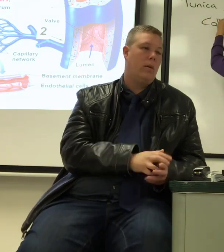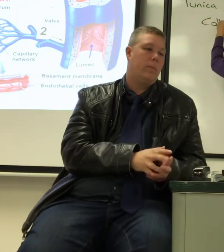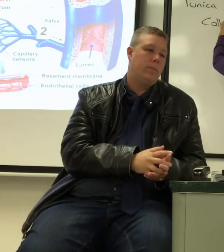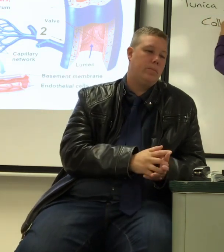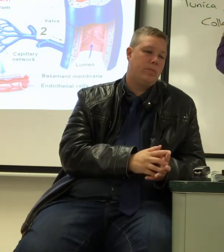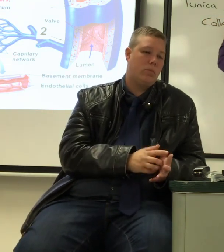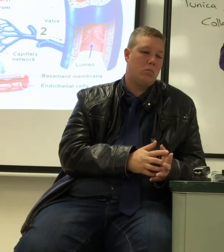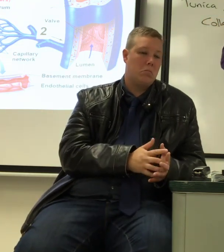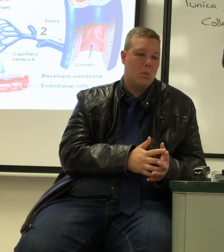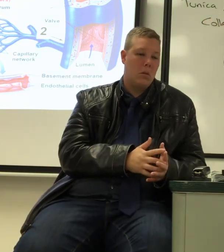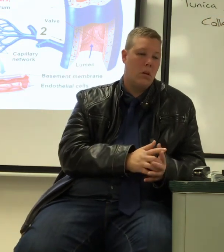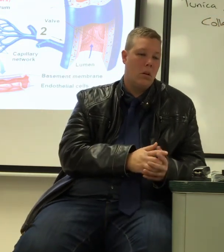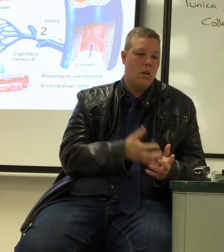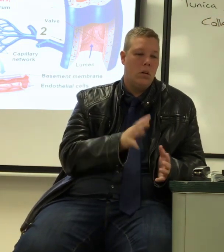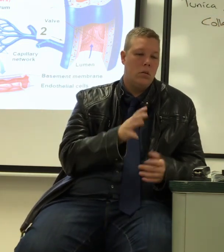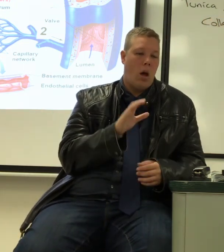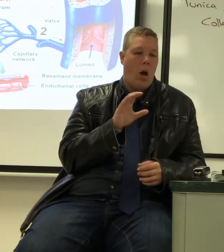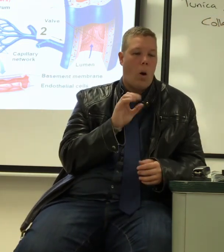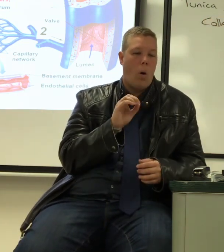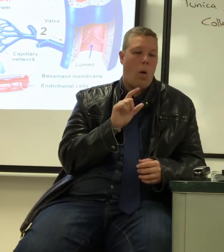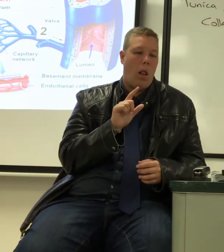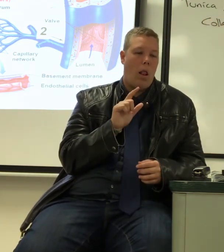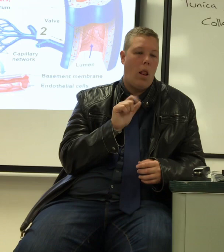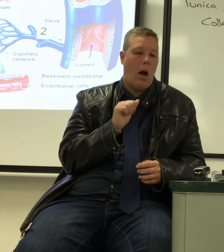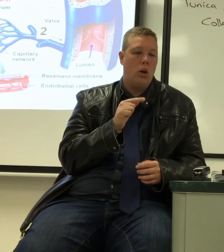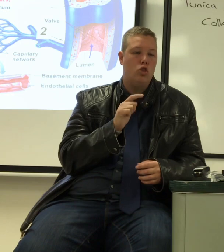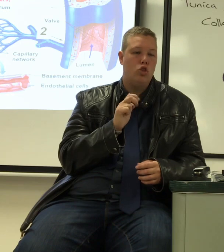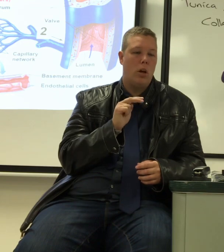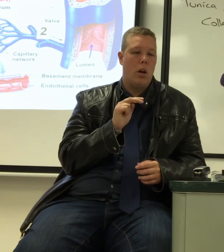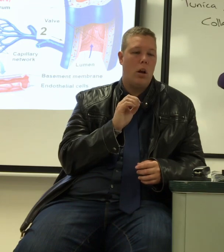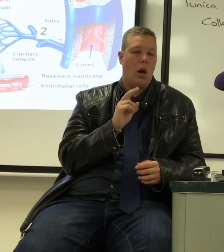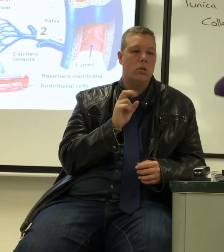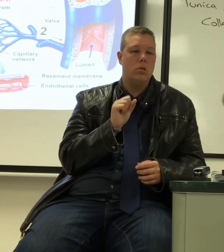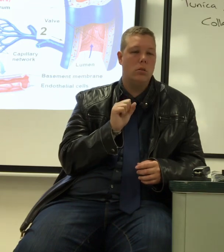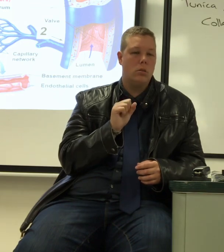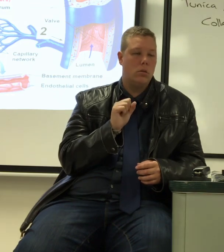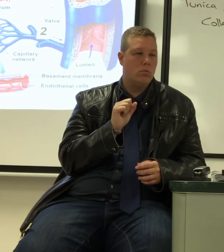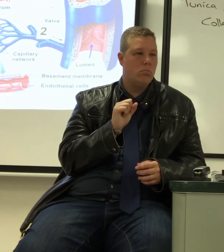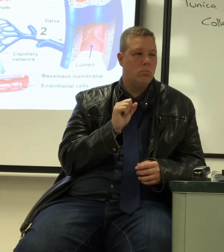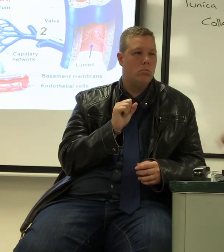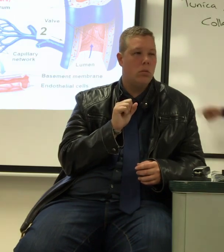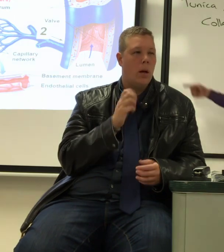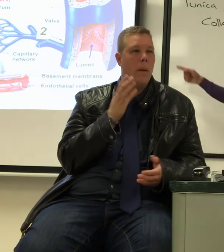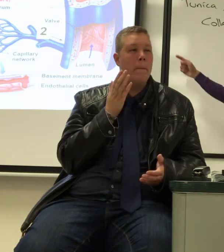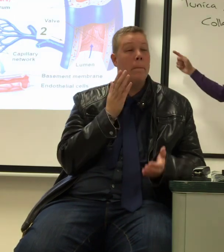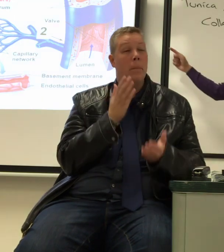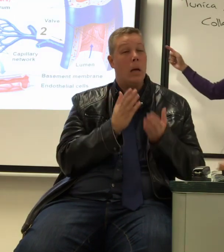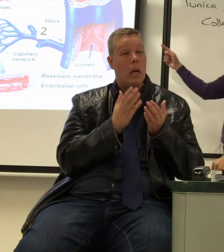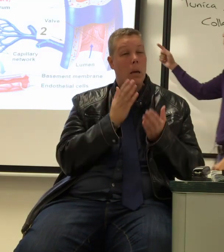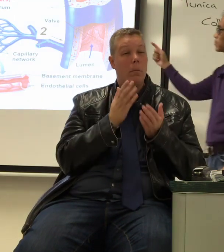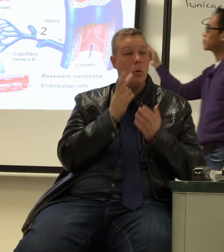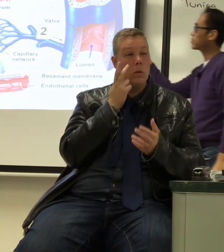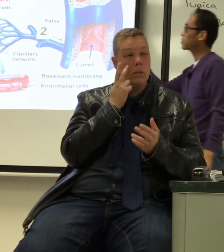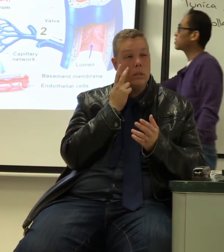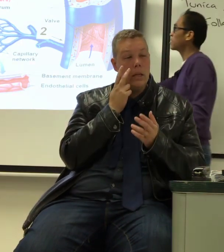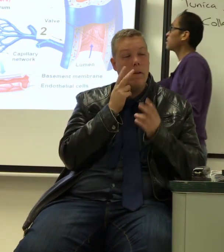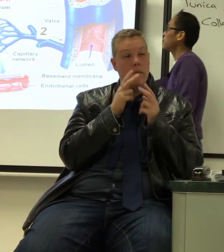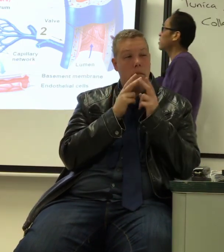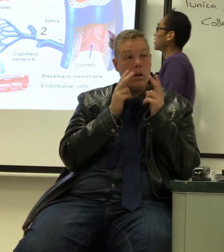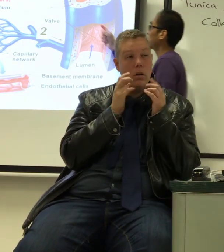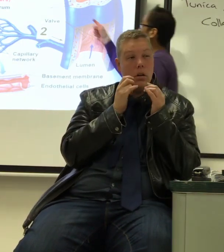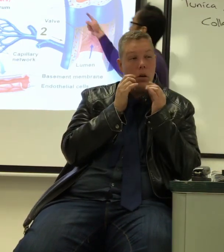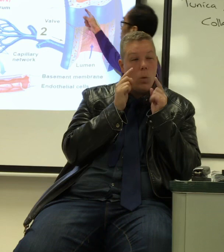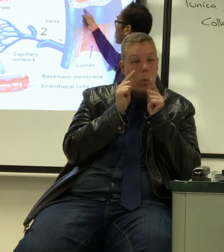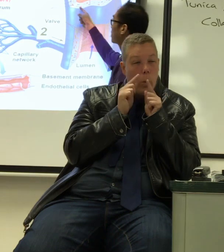collagenous. You may see very tiny vessels